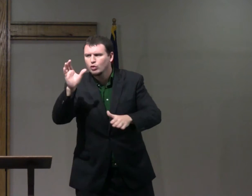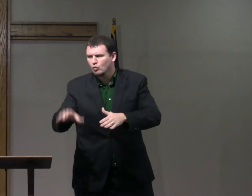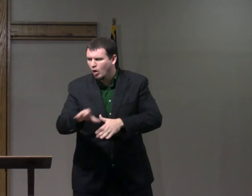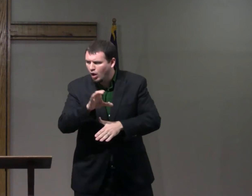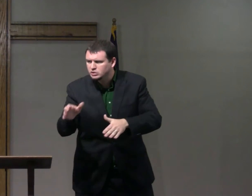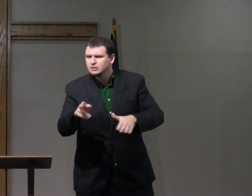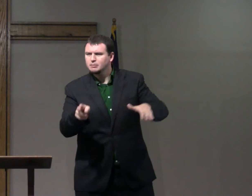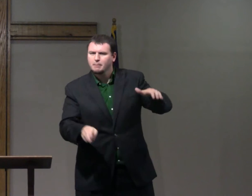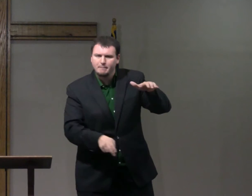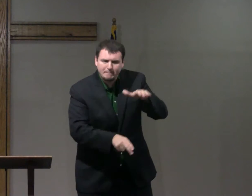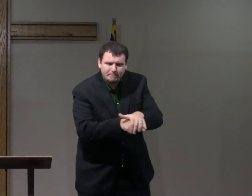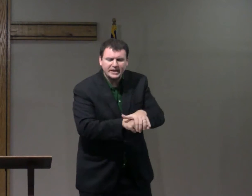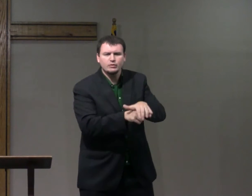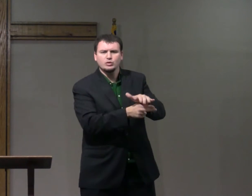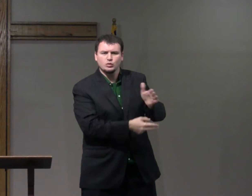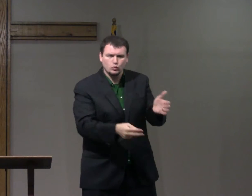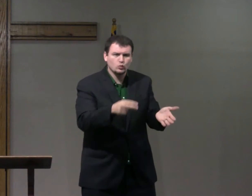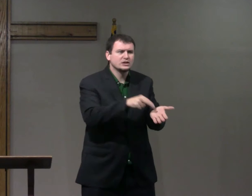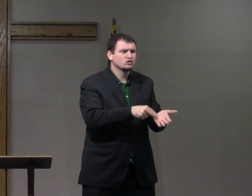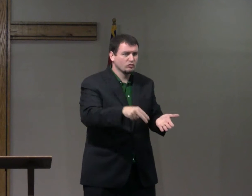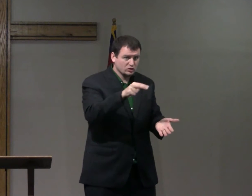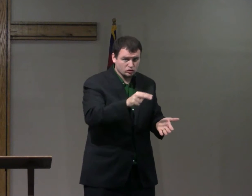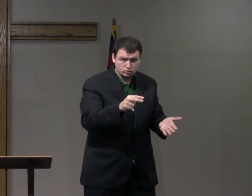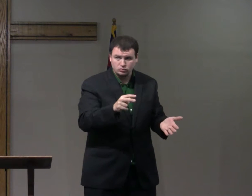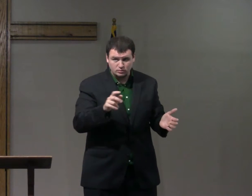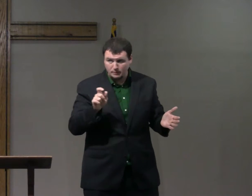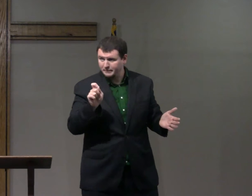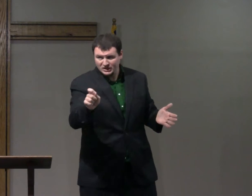Jesus Christ died on the cross, was buried, and rose again.